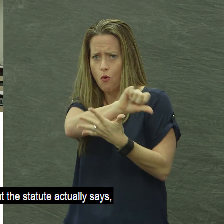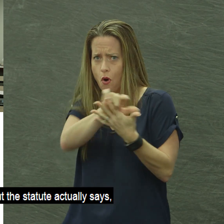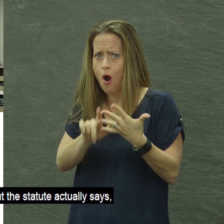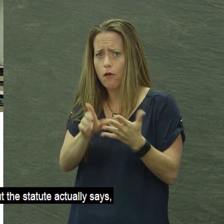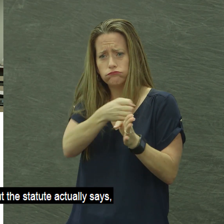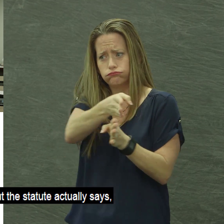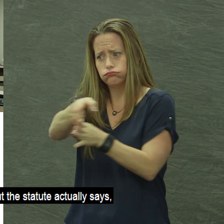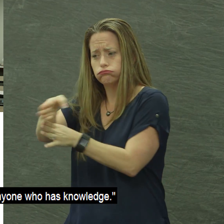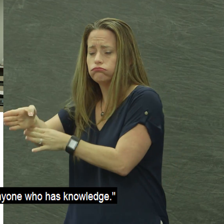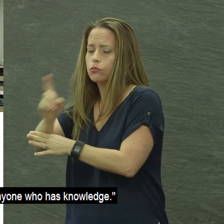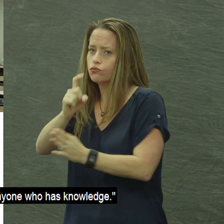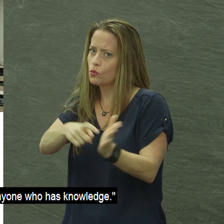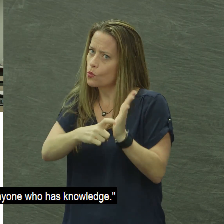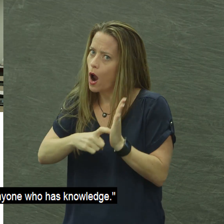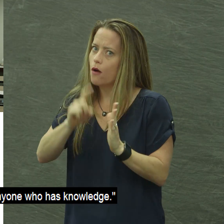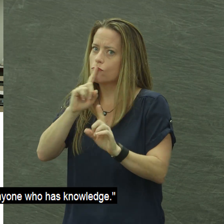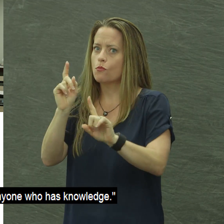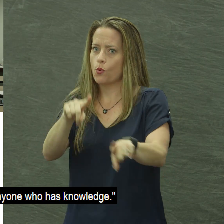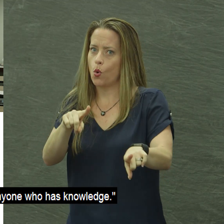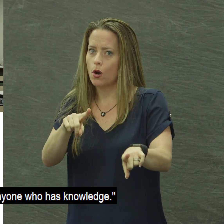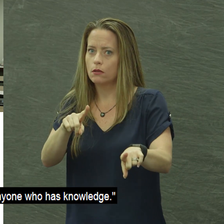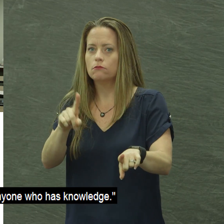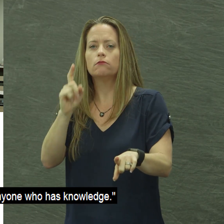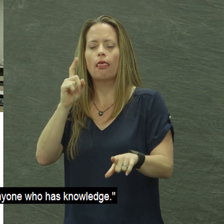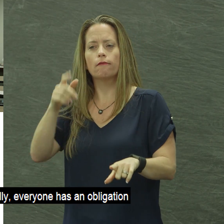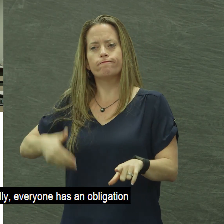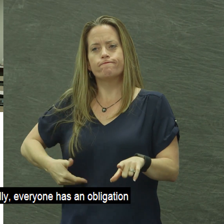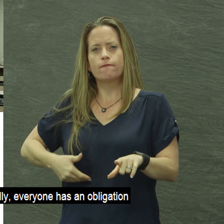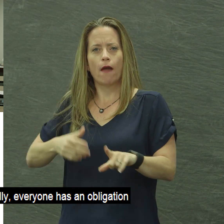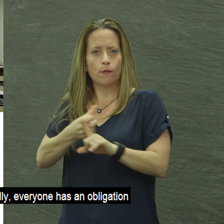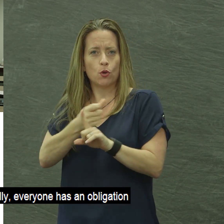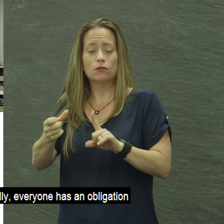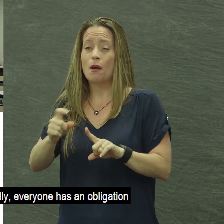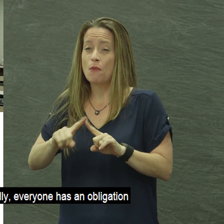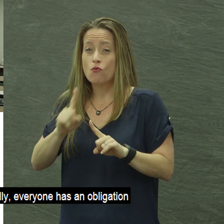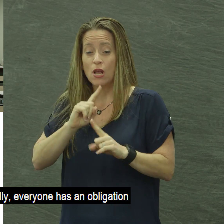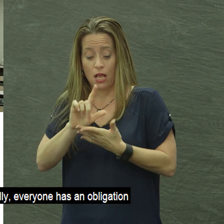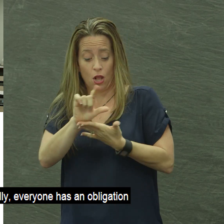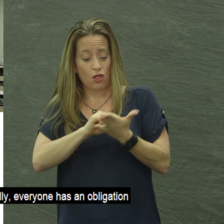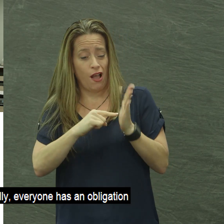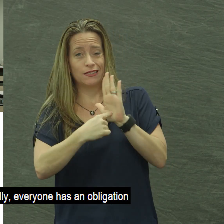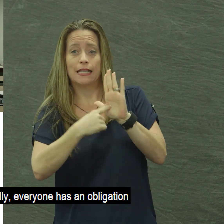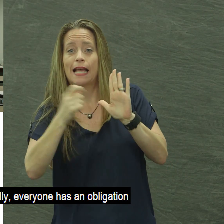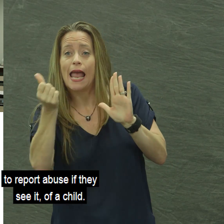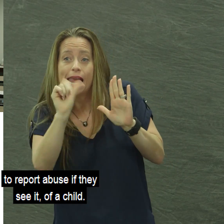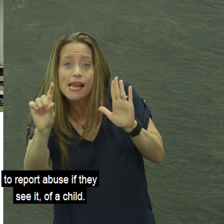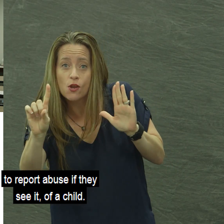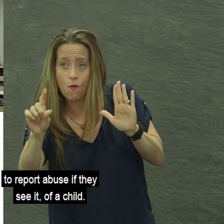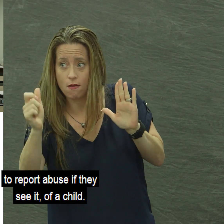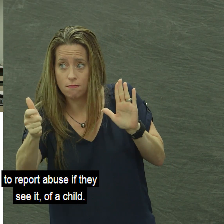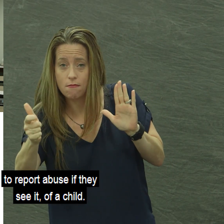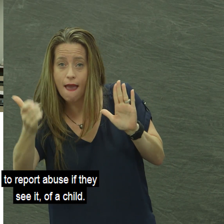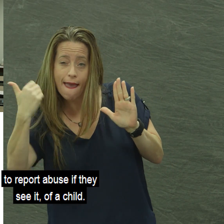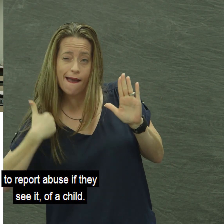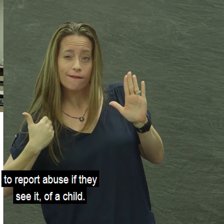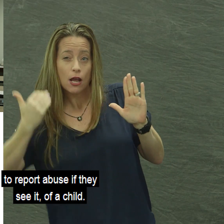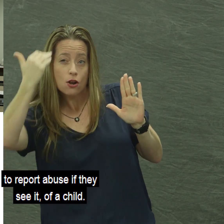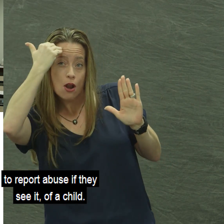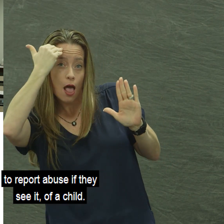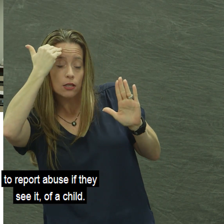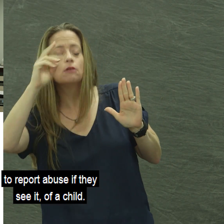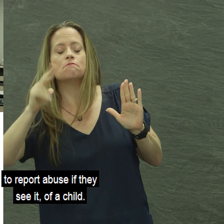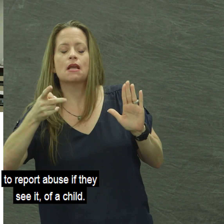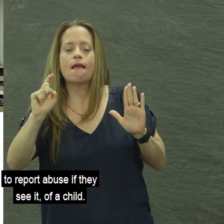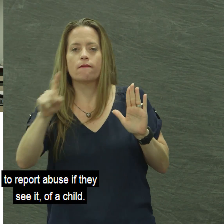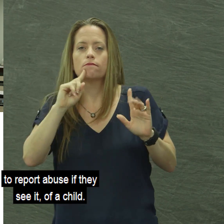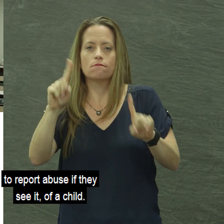statute actually says anyone who has knowledge. So really everyone has an obligation to report abuse if